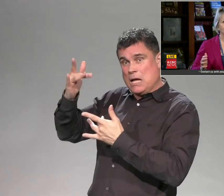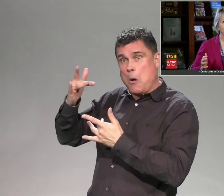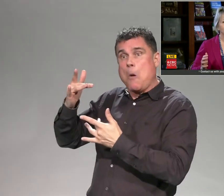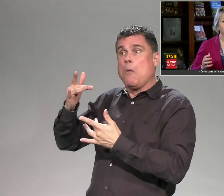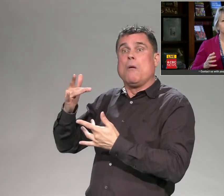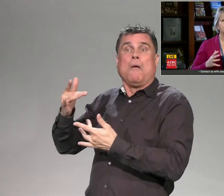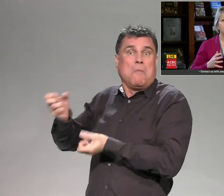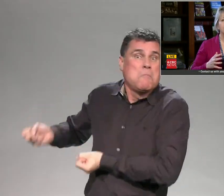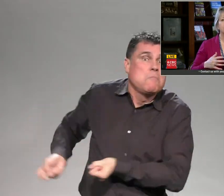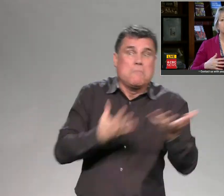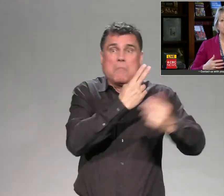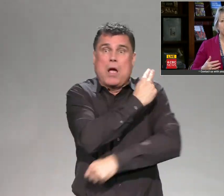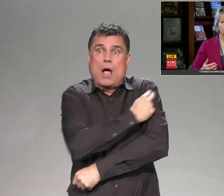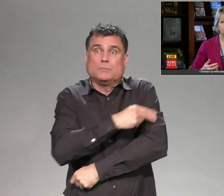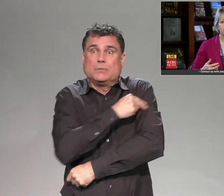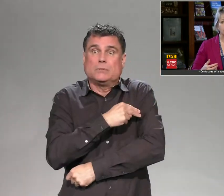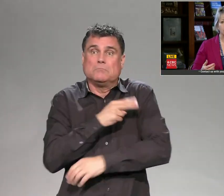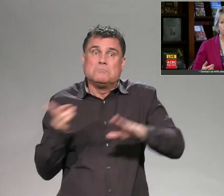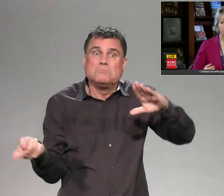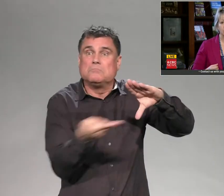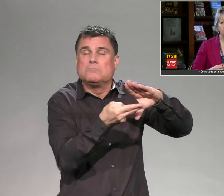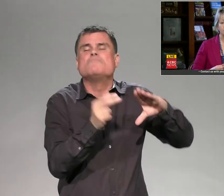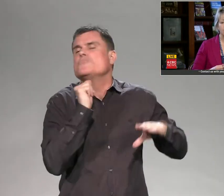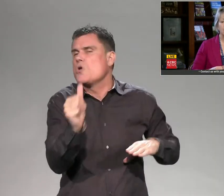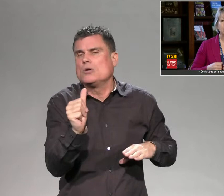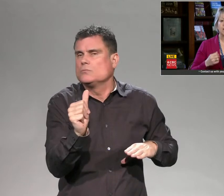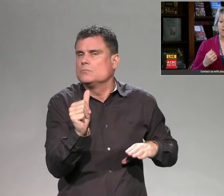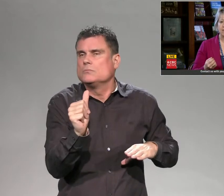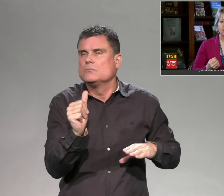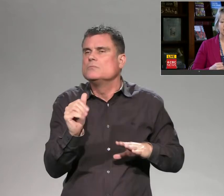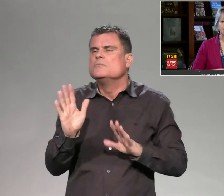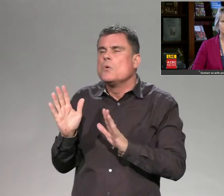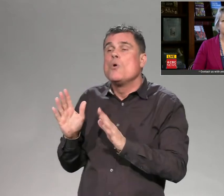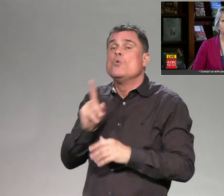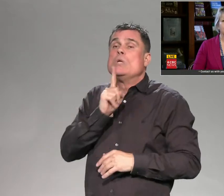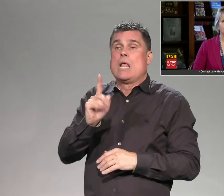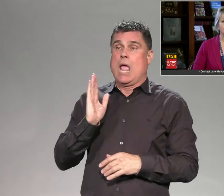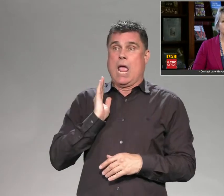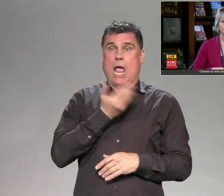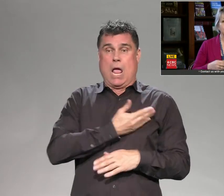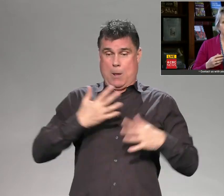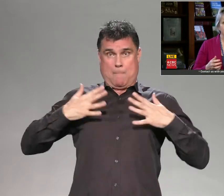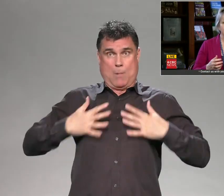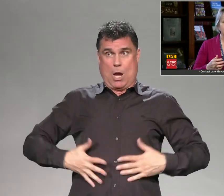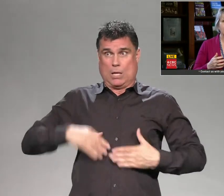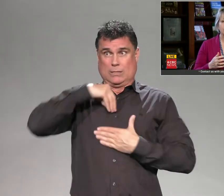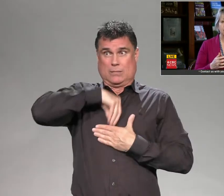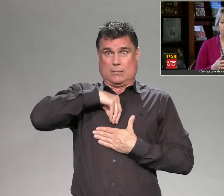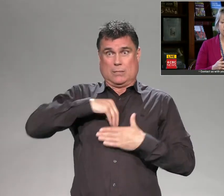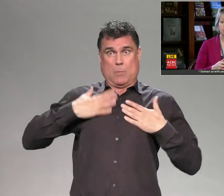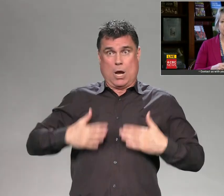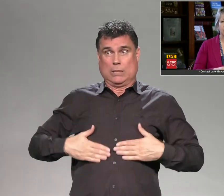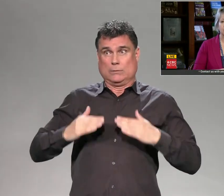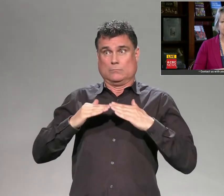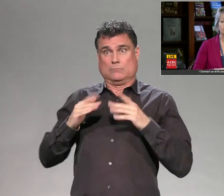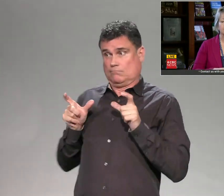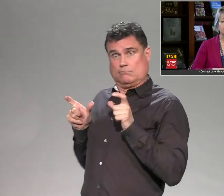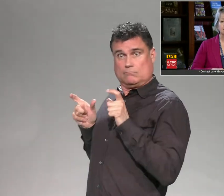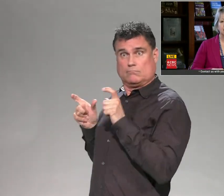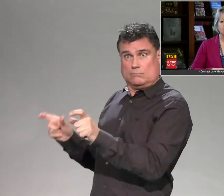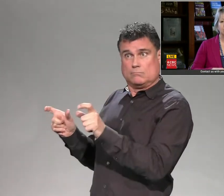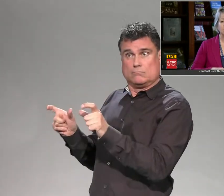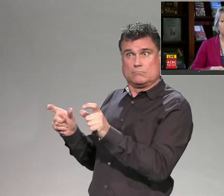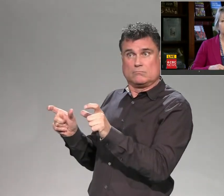whole story because there's many different parts of our immune system. But having said that, we know that both Moderna and the